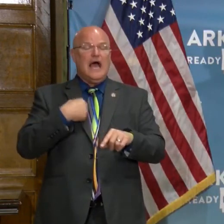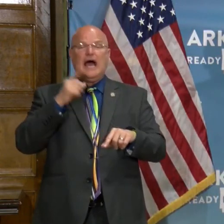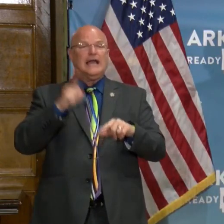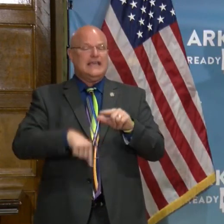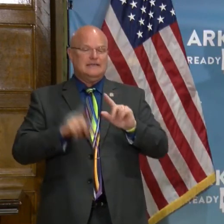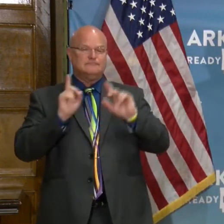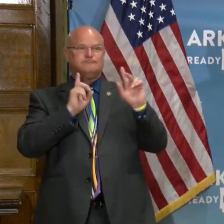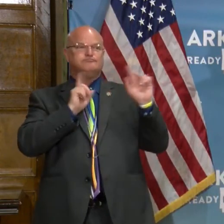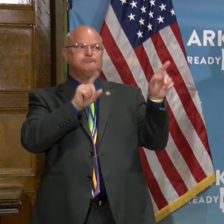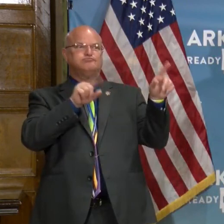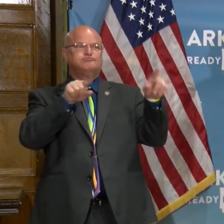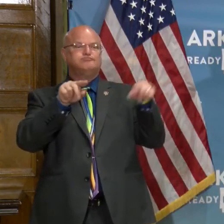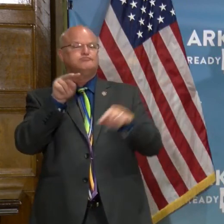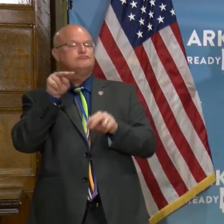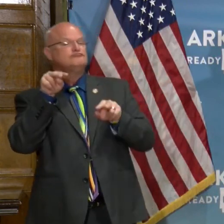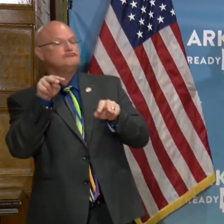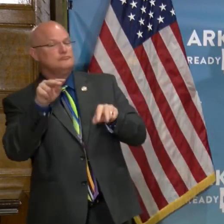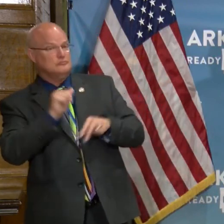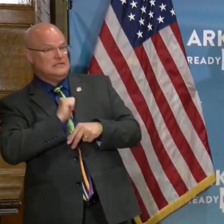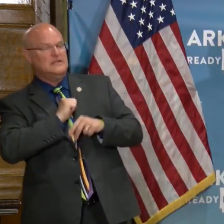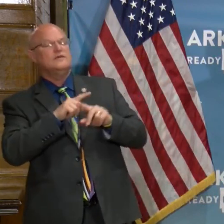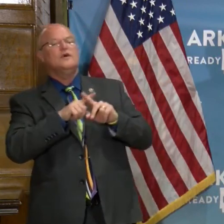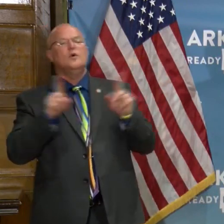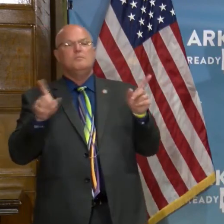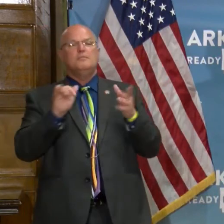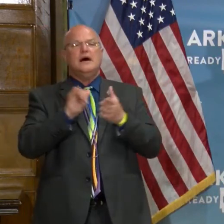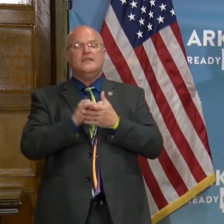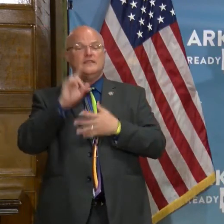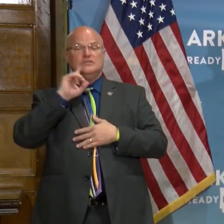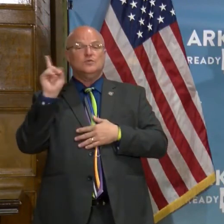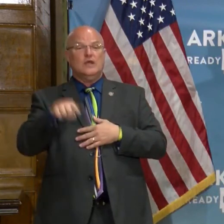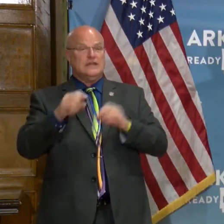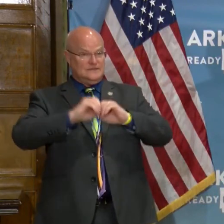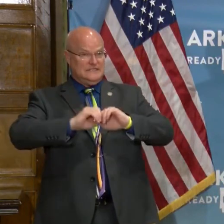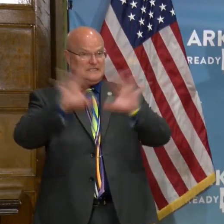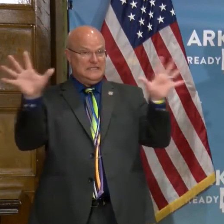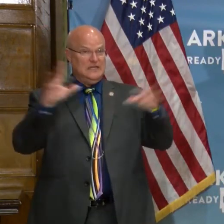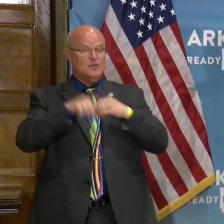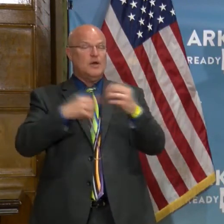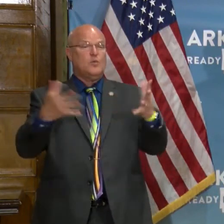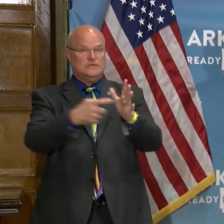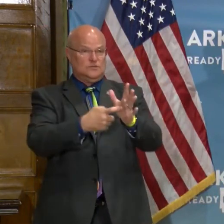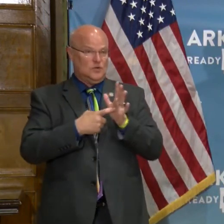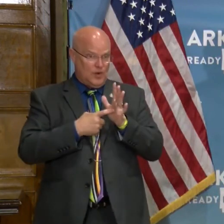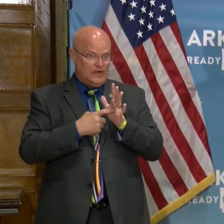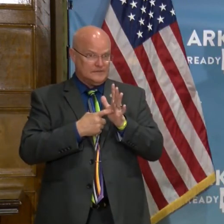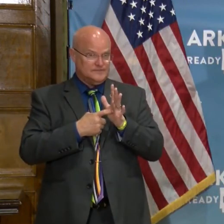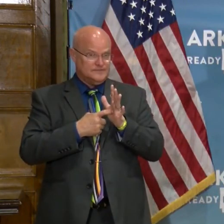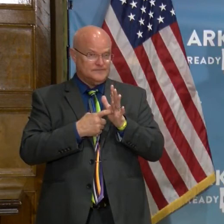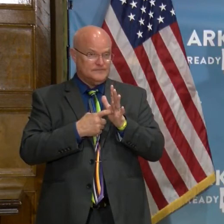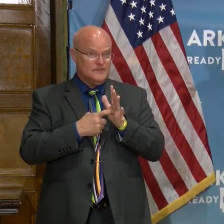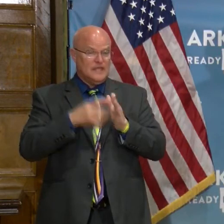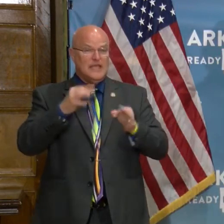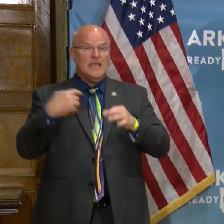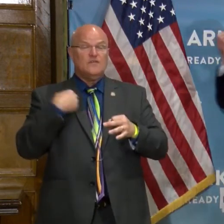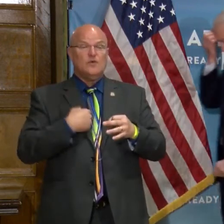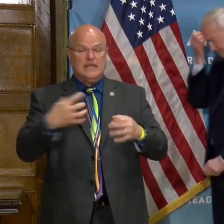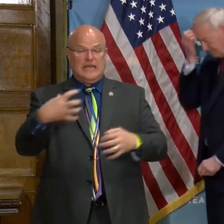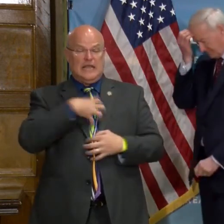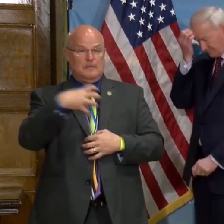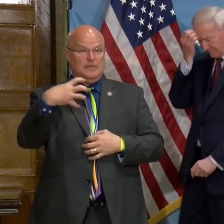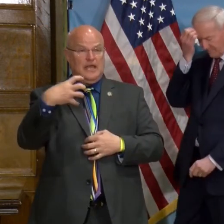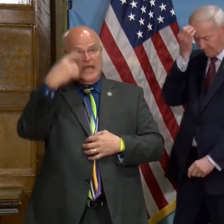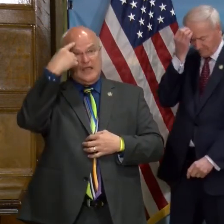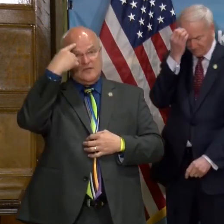every restaurant looking over someone's shoulder, but the directive is very clear about what's required. And if we get a